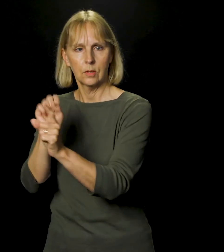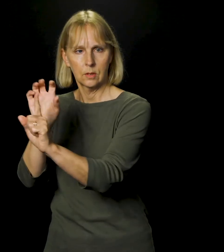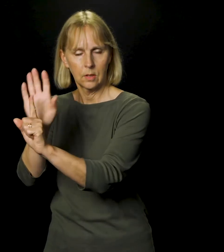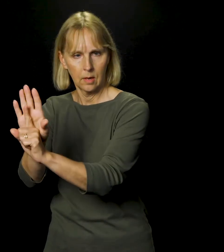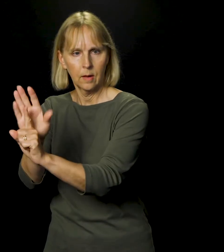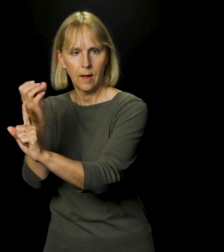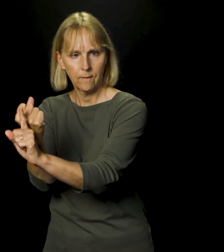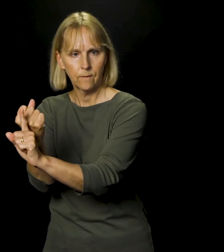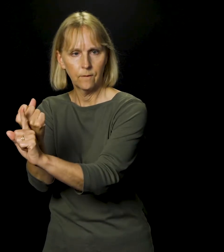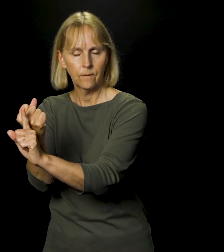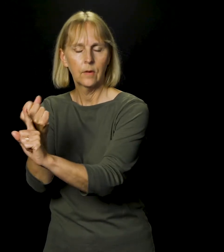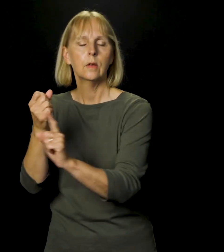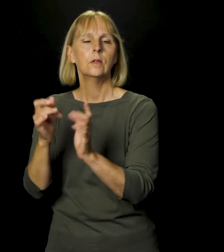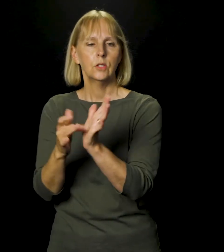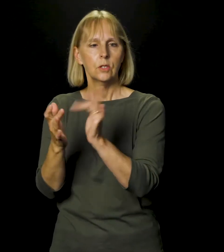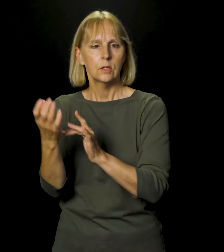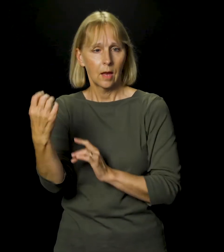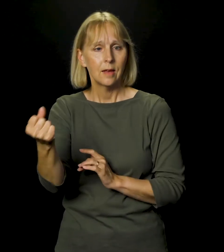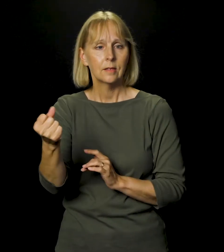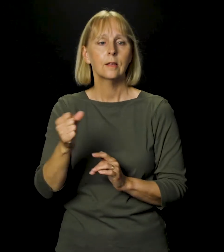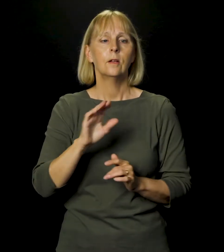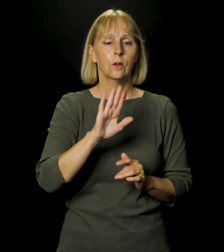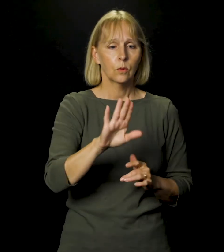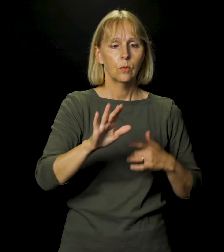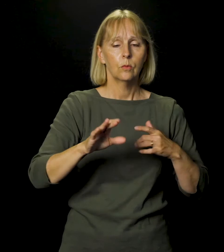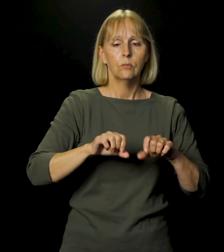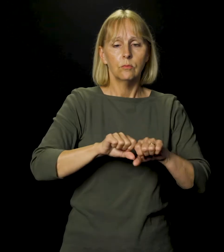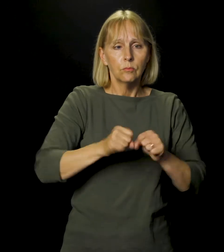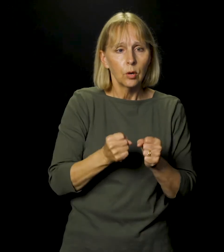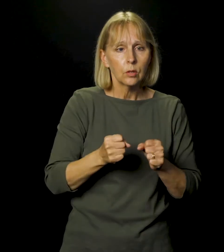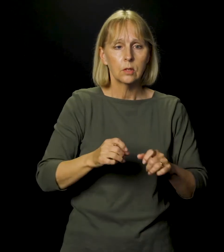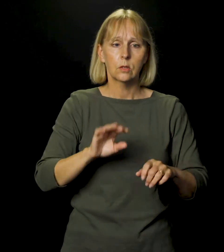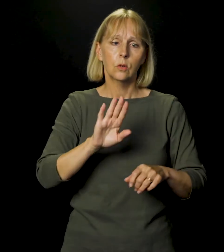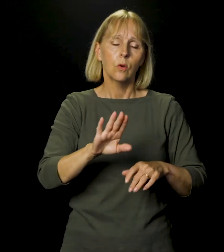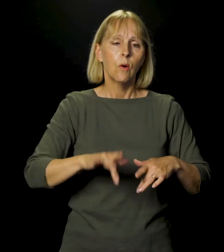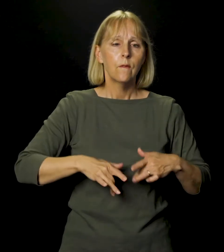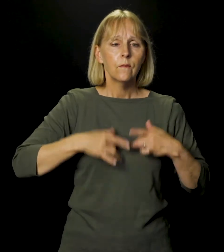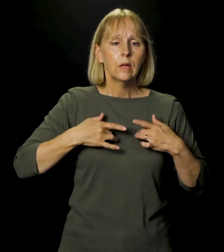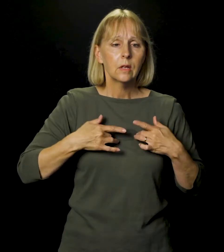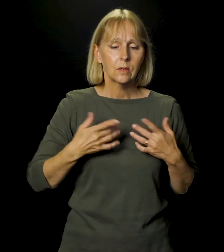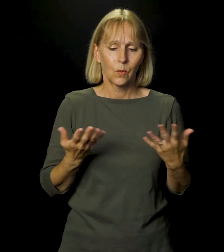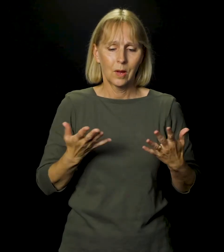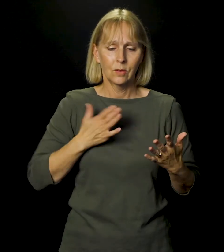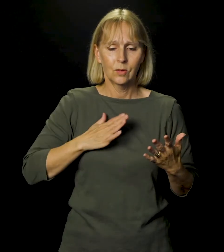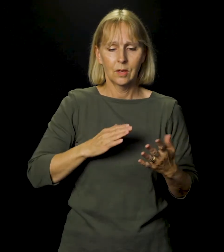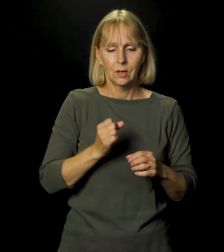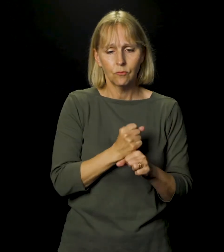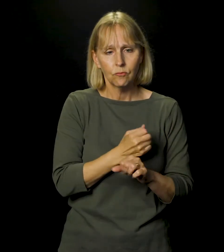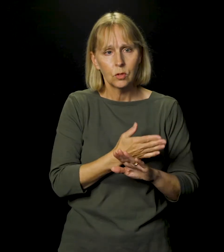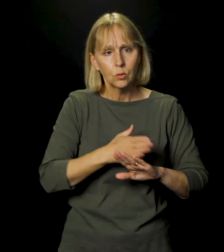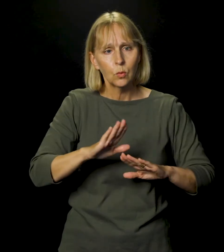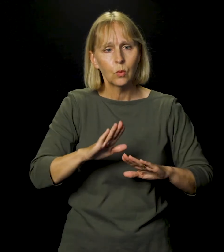That your brokenness, your feelings, that you there's part of you that need to be restored and